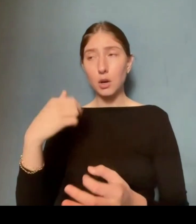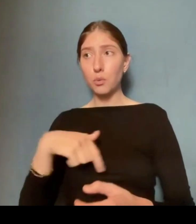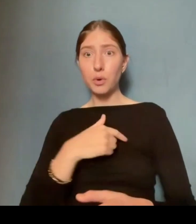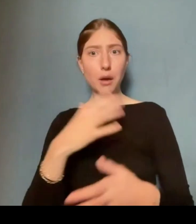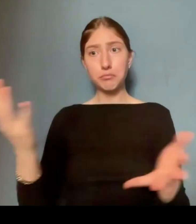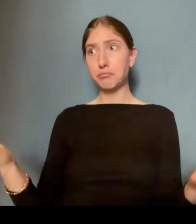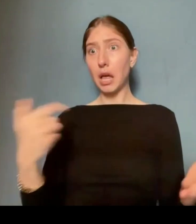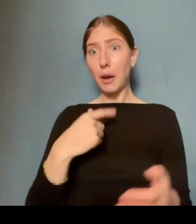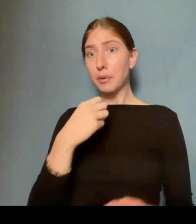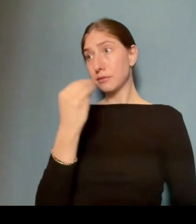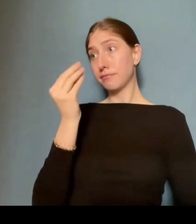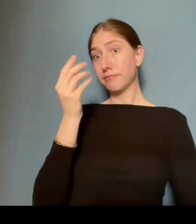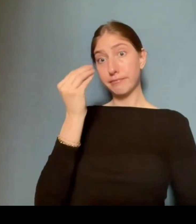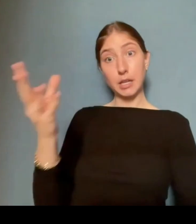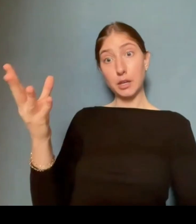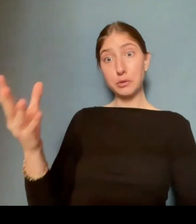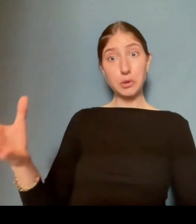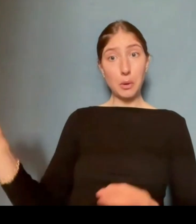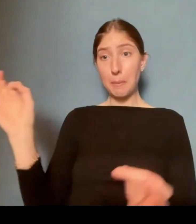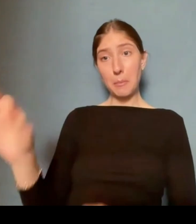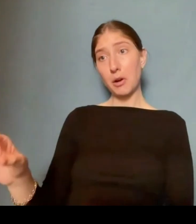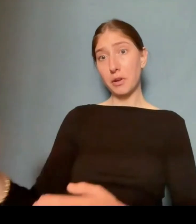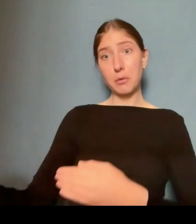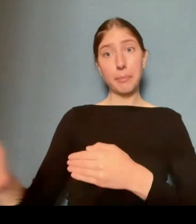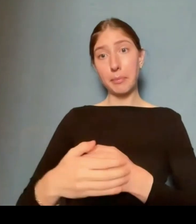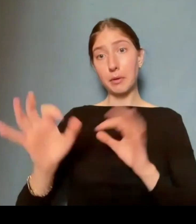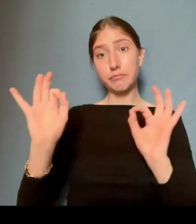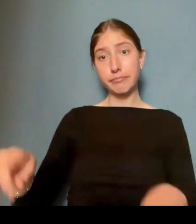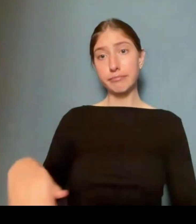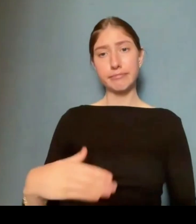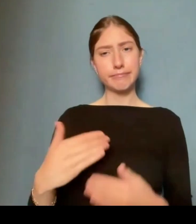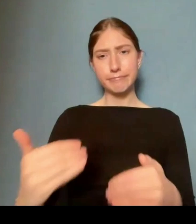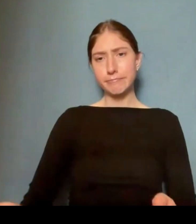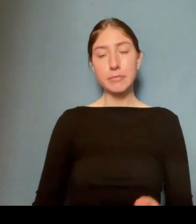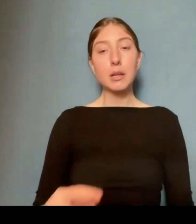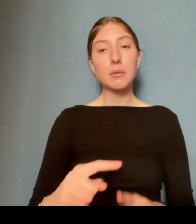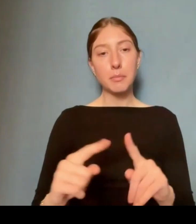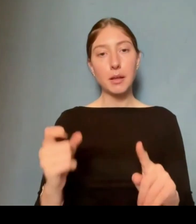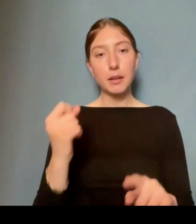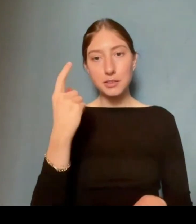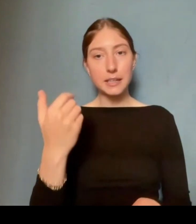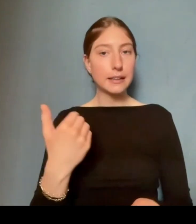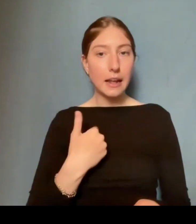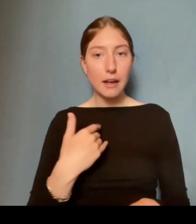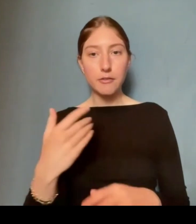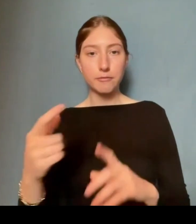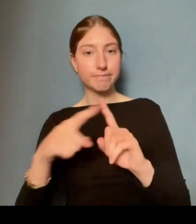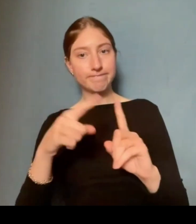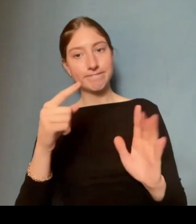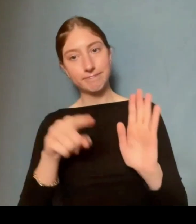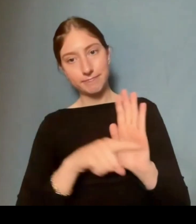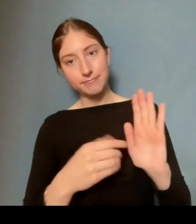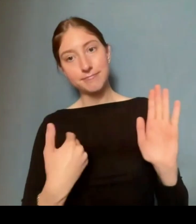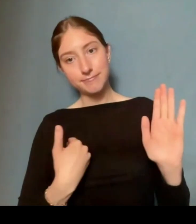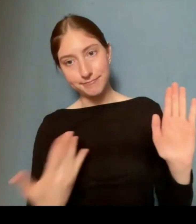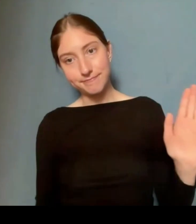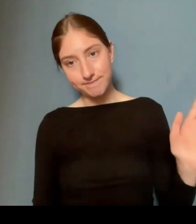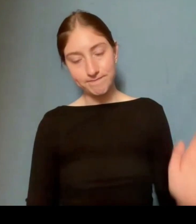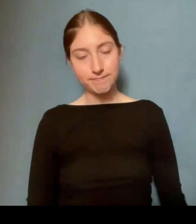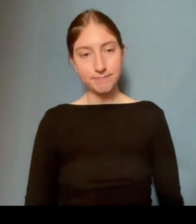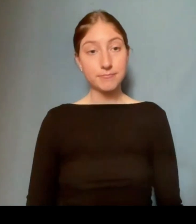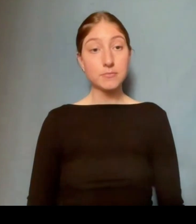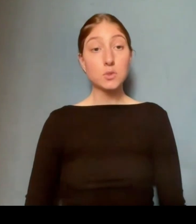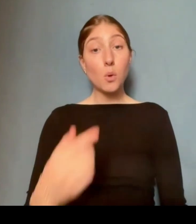and that's it. But there are advantages and disadvantages of certain lens implants. And so I wanted to ask you,